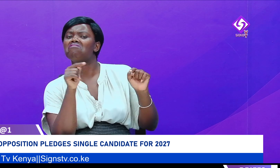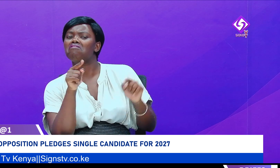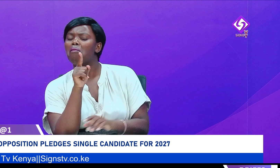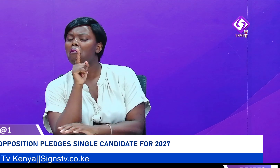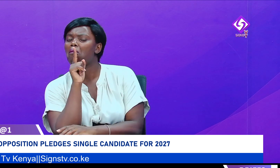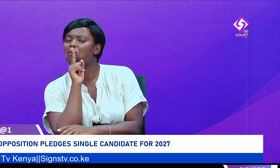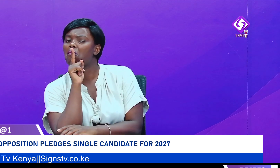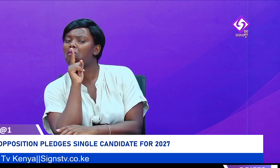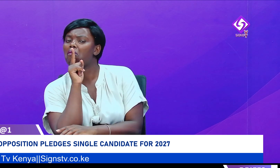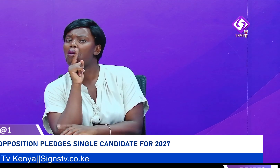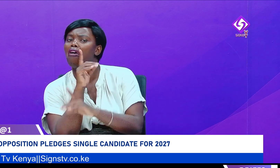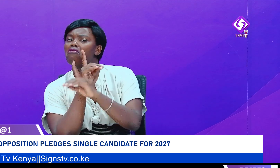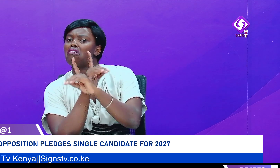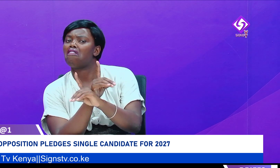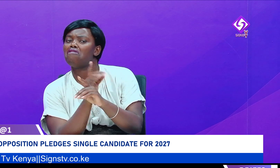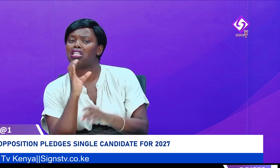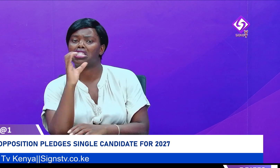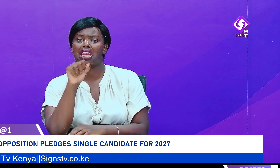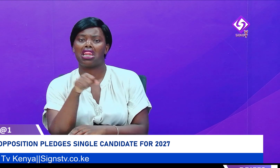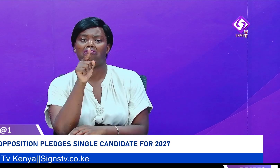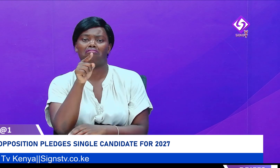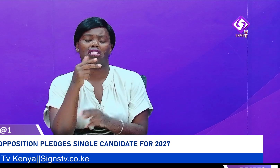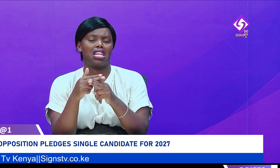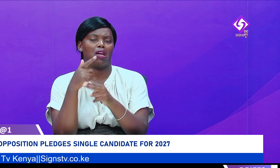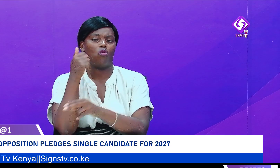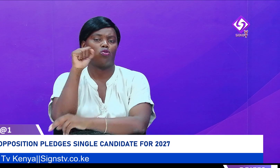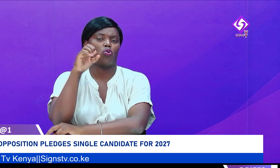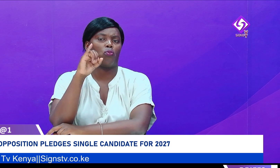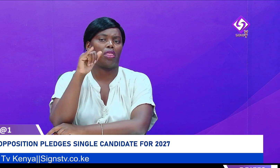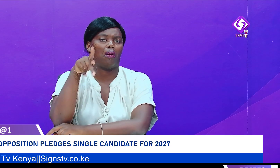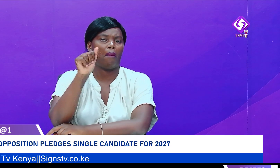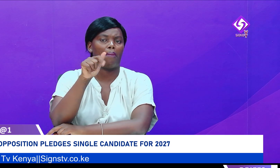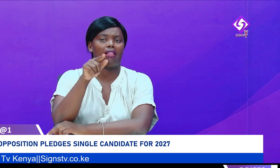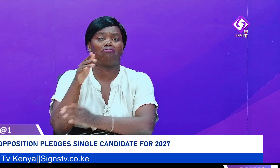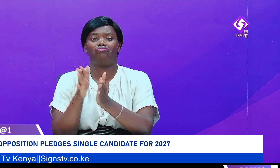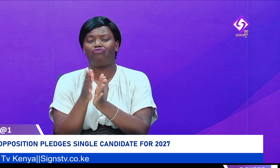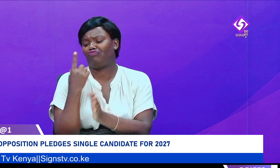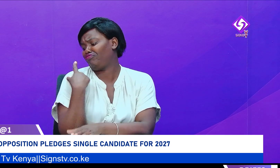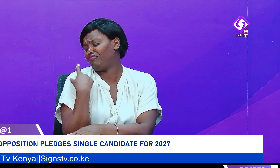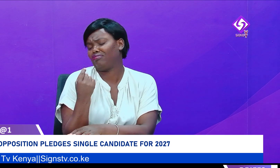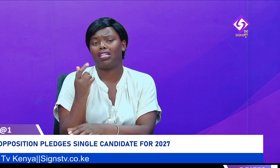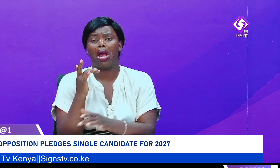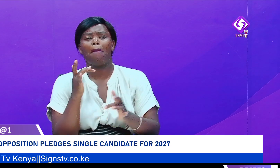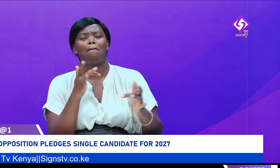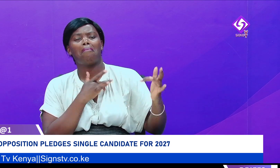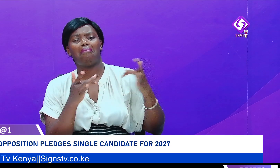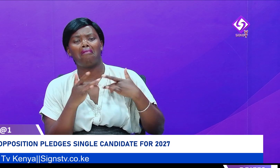In addition to their focus on the upcoming election, the opposition also criticized